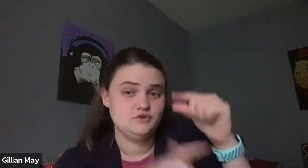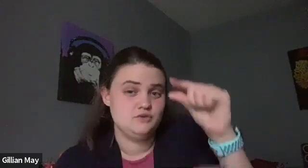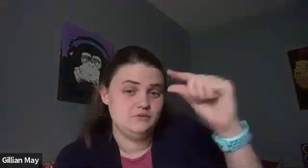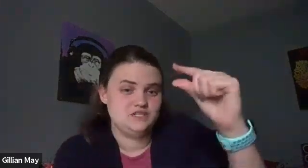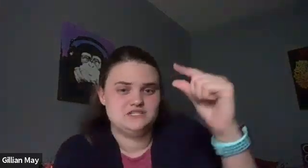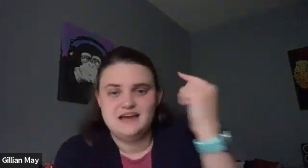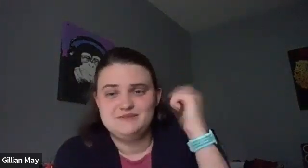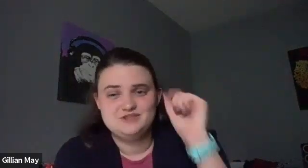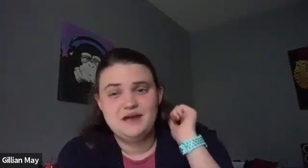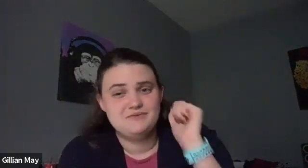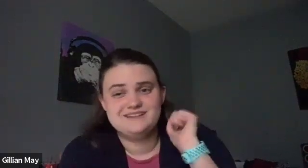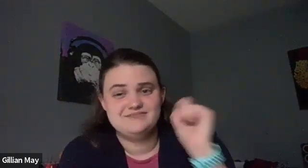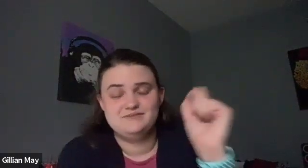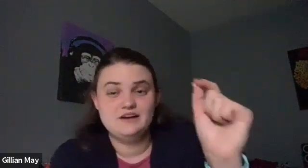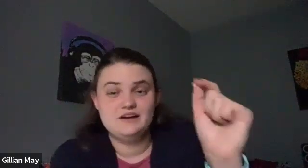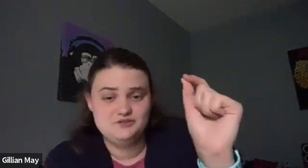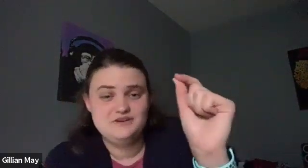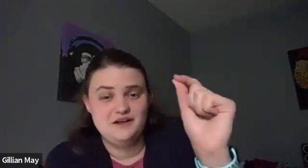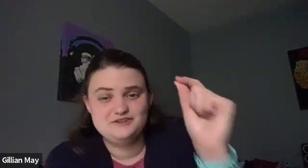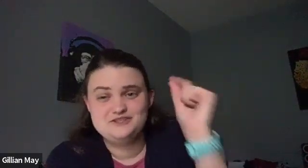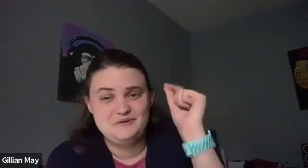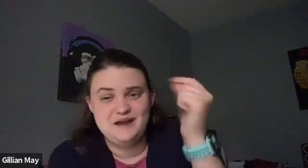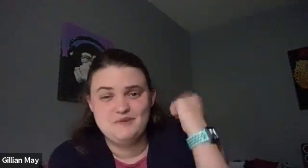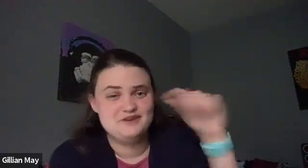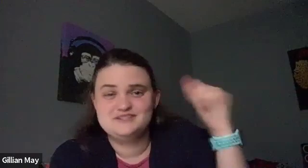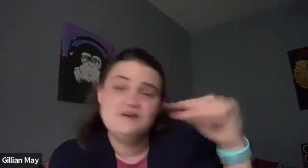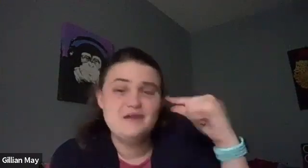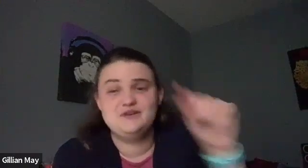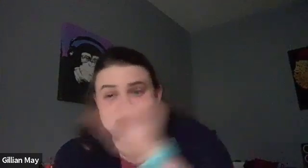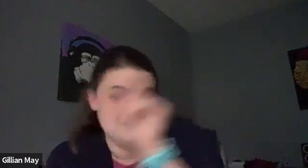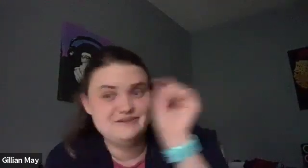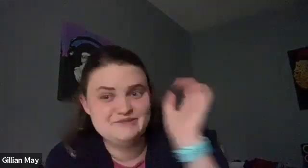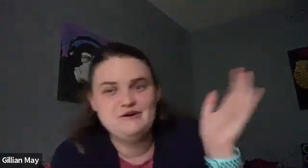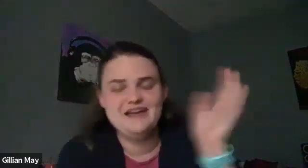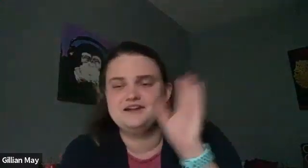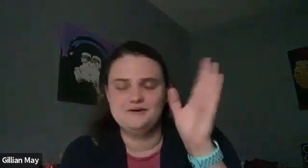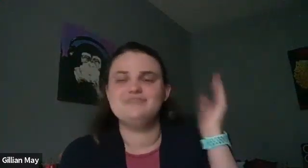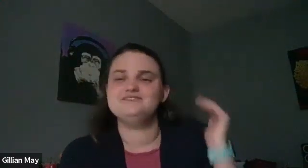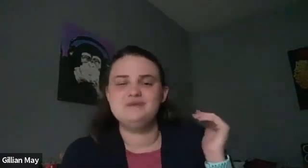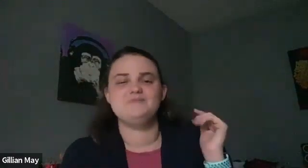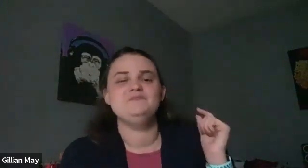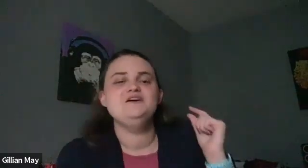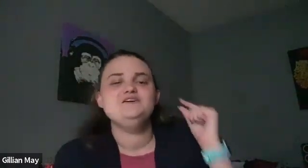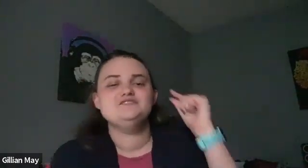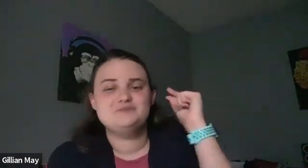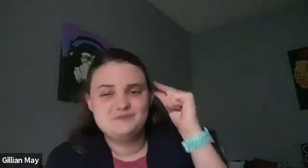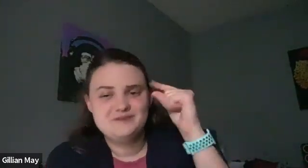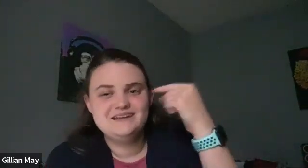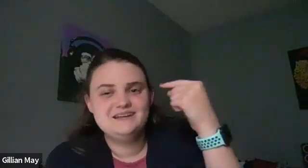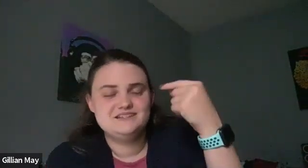green, which is, I'm sorry, I realize I've not shown you the colors. So I'm over here just like, oh yeah, we could do green and we go ahead. No, I have to go back. So green is going to